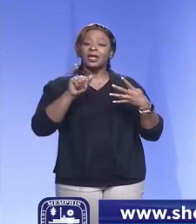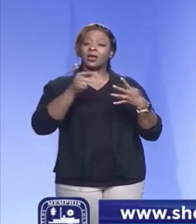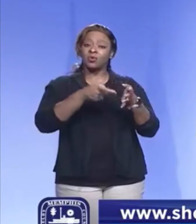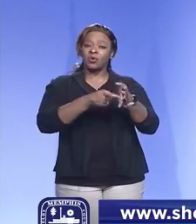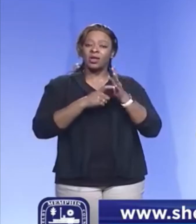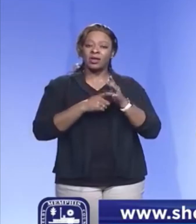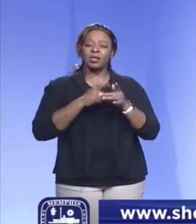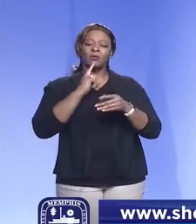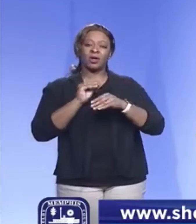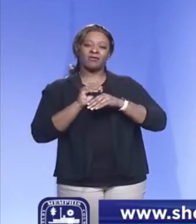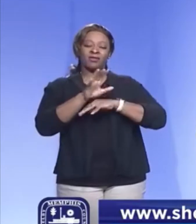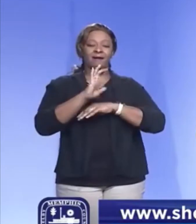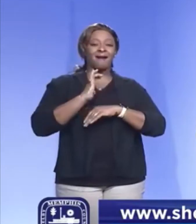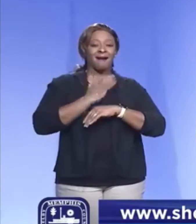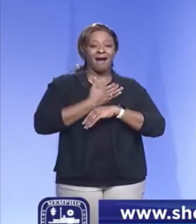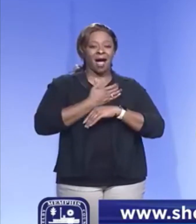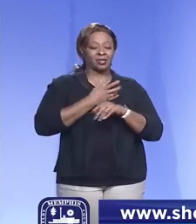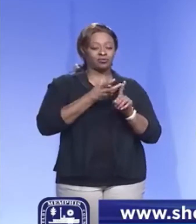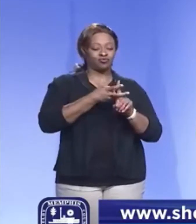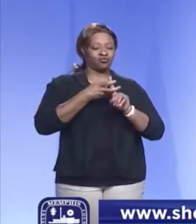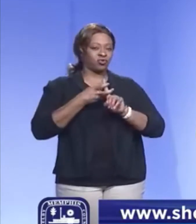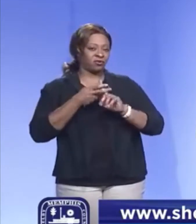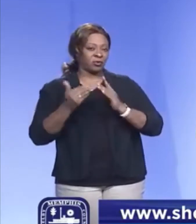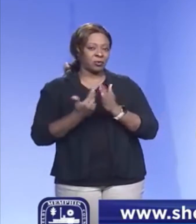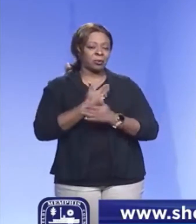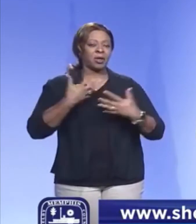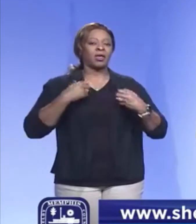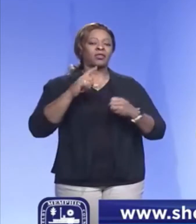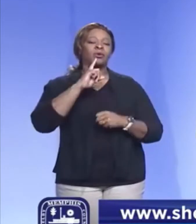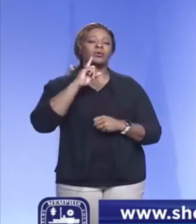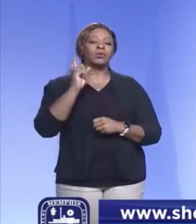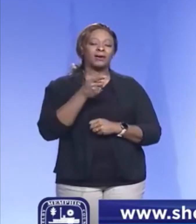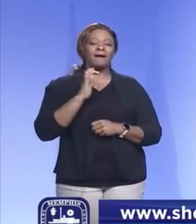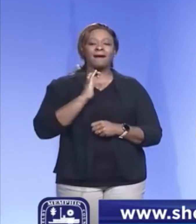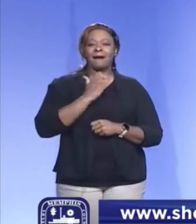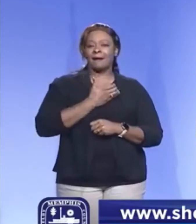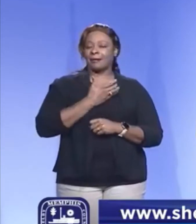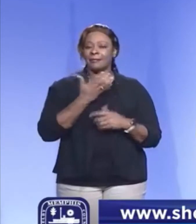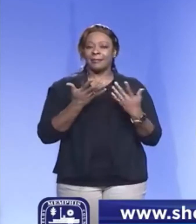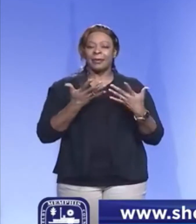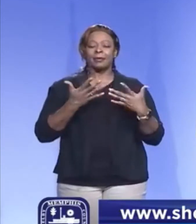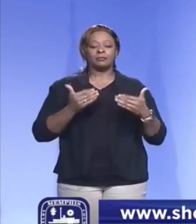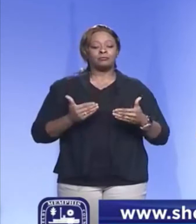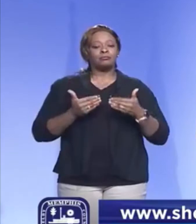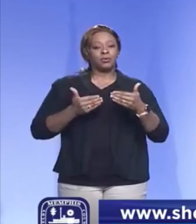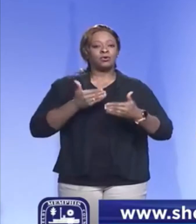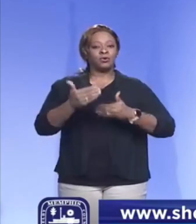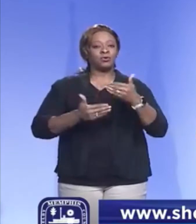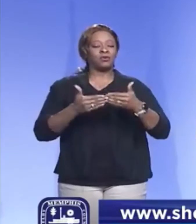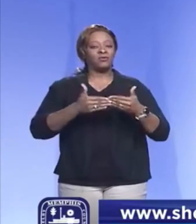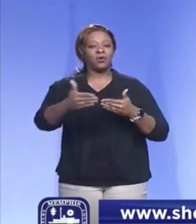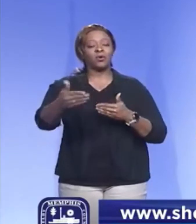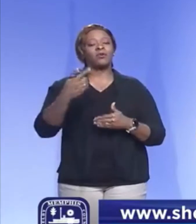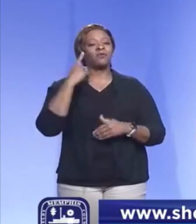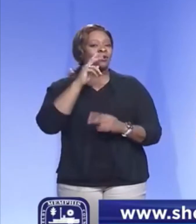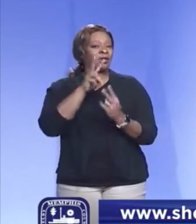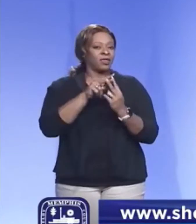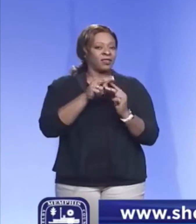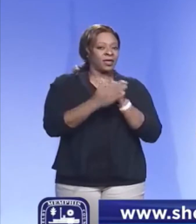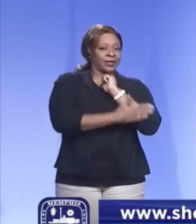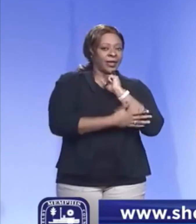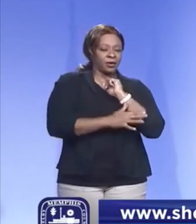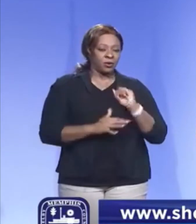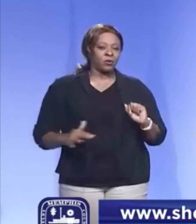influence our drafting of the Health Directive and our movement forward for either